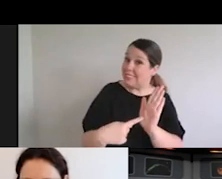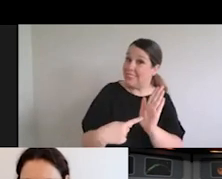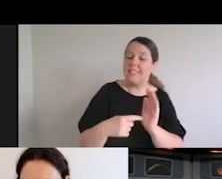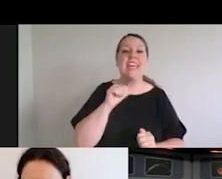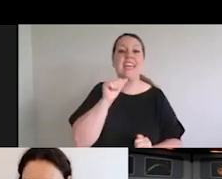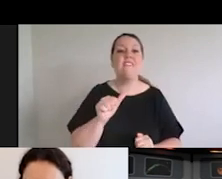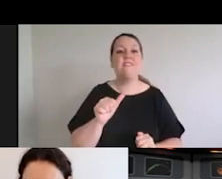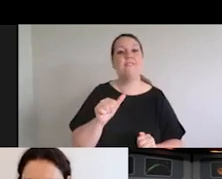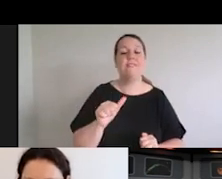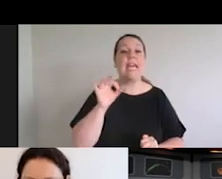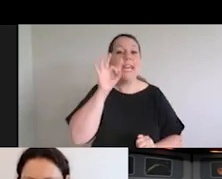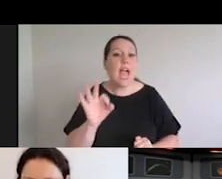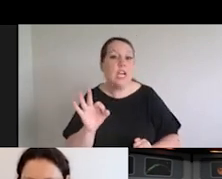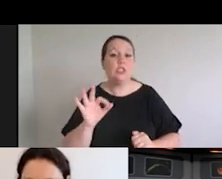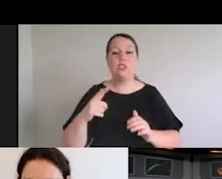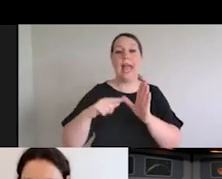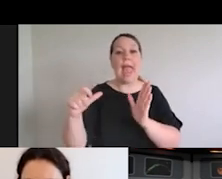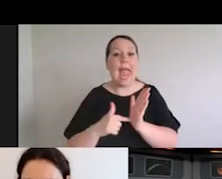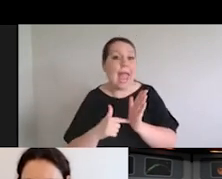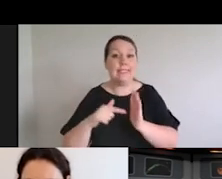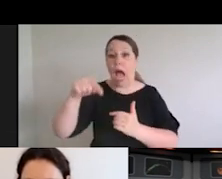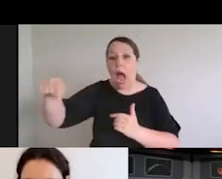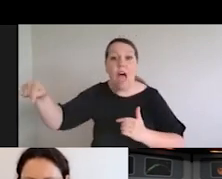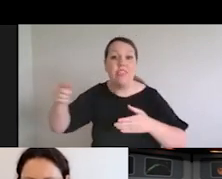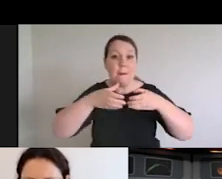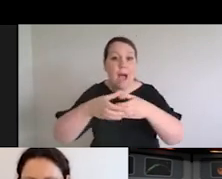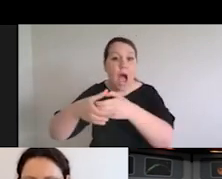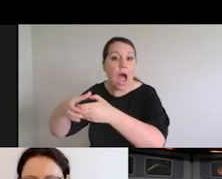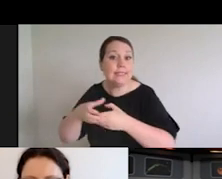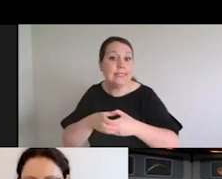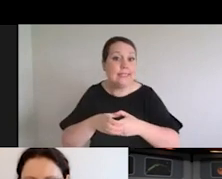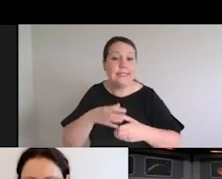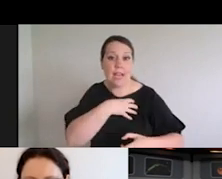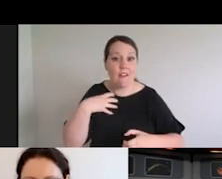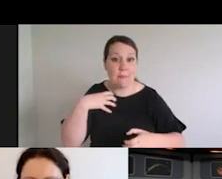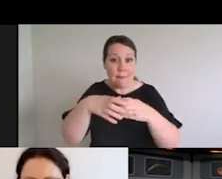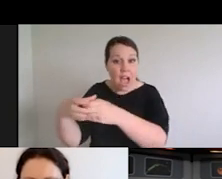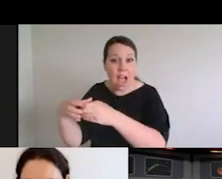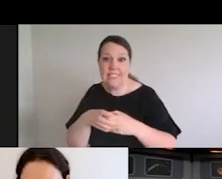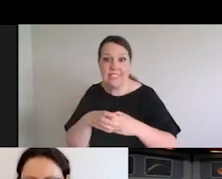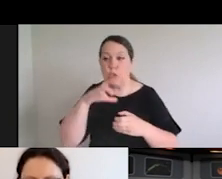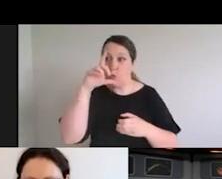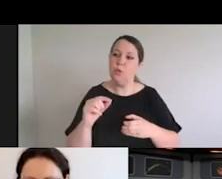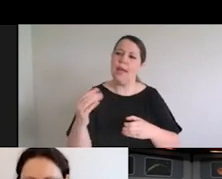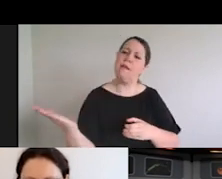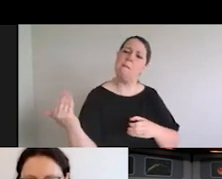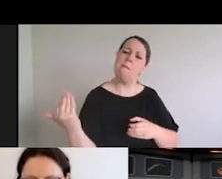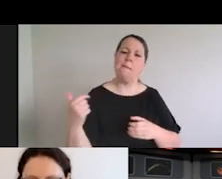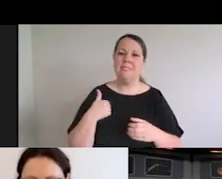would you be prepared to do? And the beauty of doing those meetings is you can record them and post them online. So you can hold that up